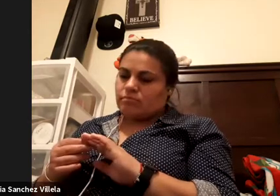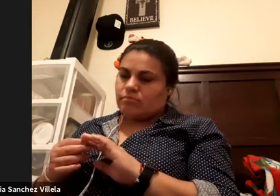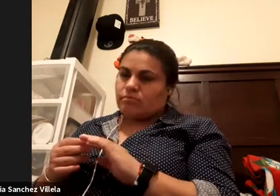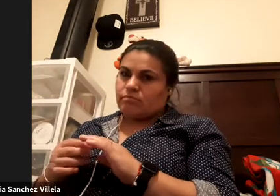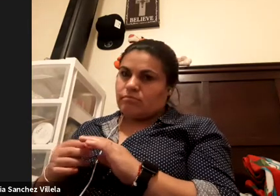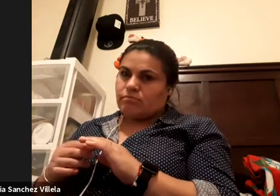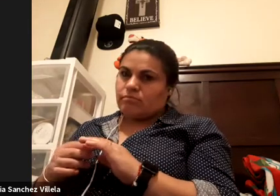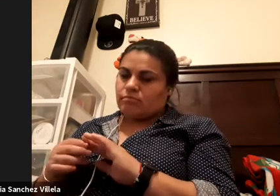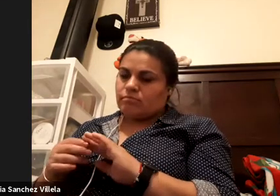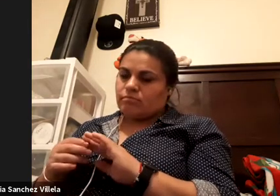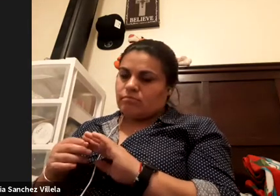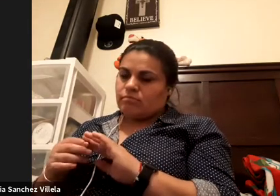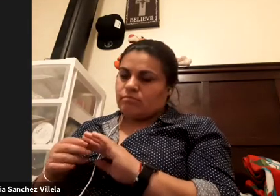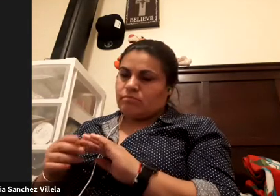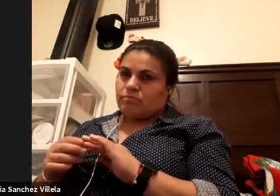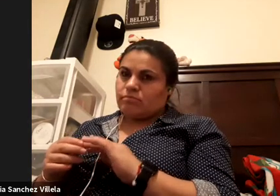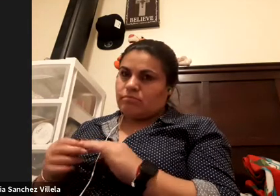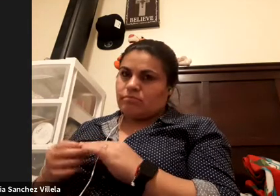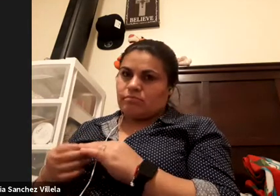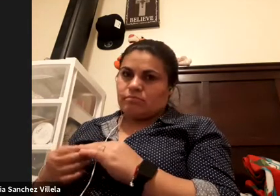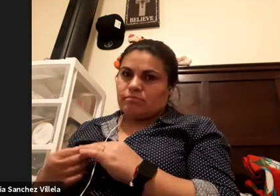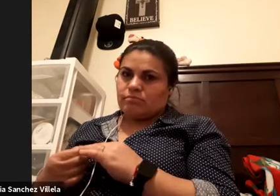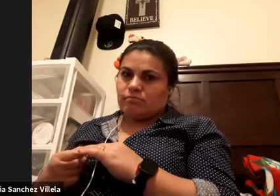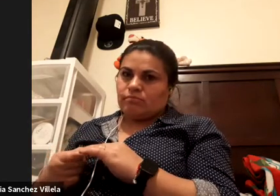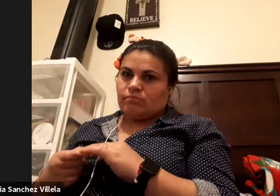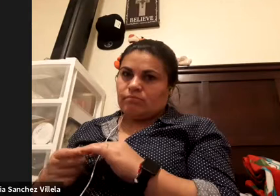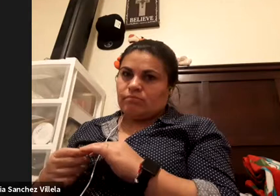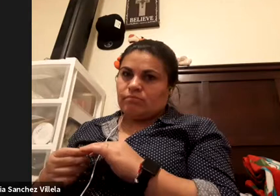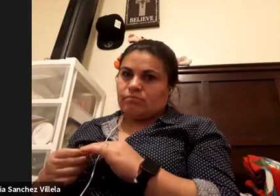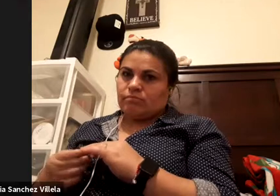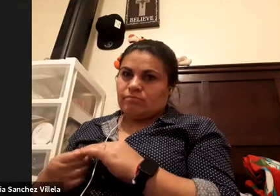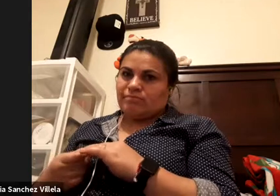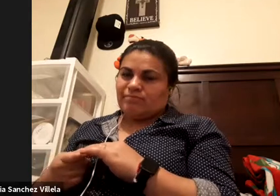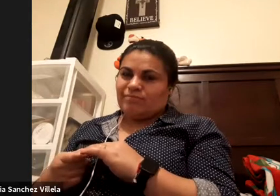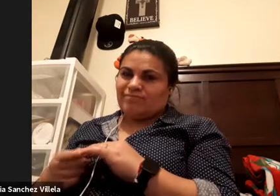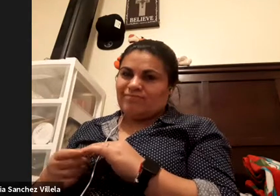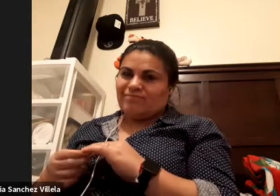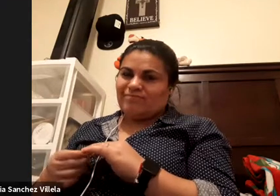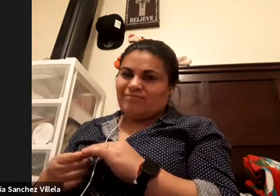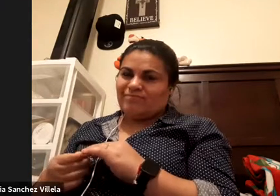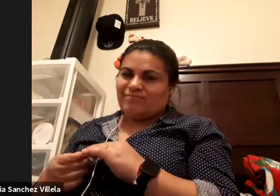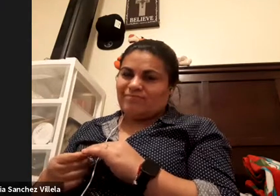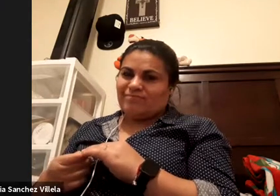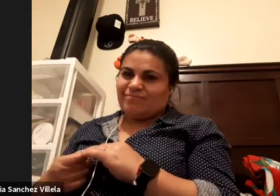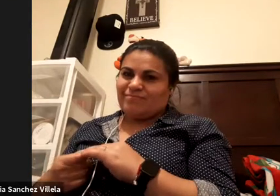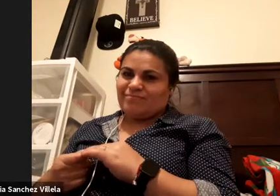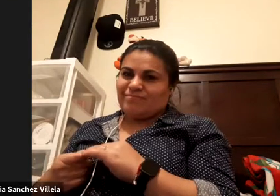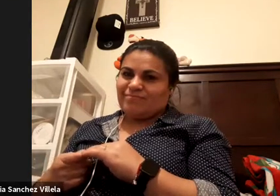de señas americano es el que saben y no. So we will be discussing Mexican Sign Language